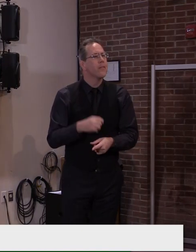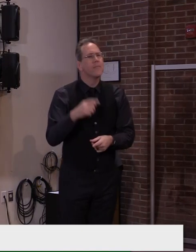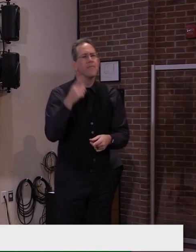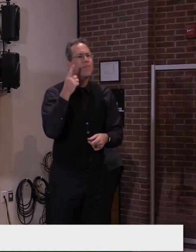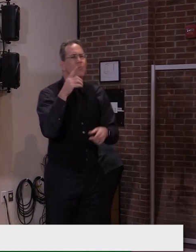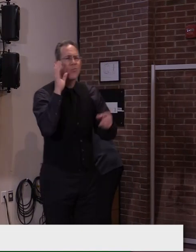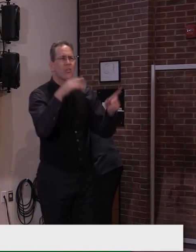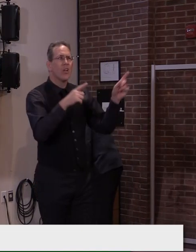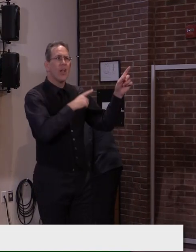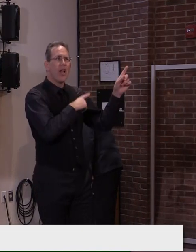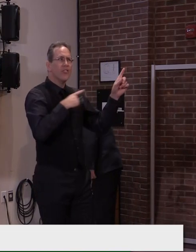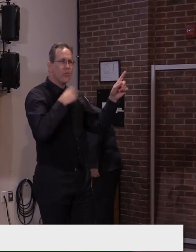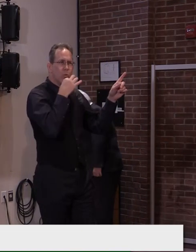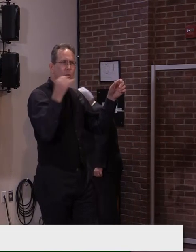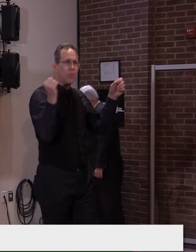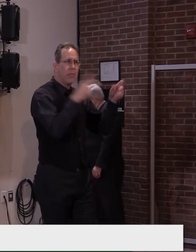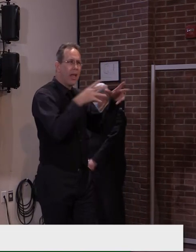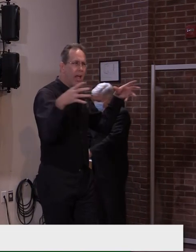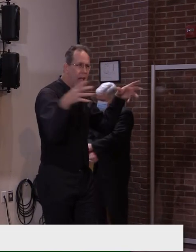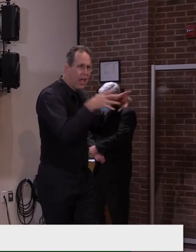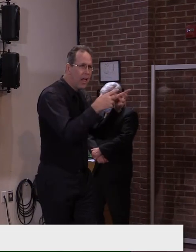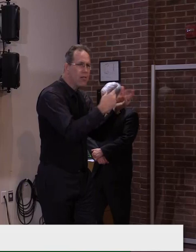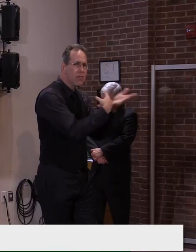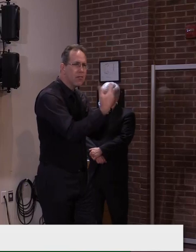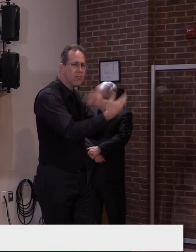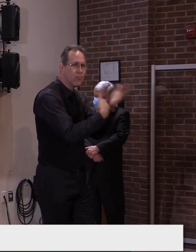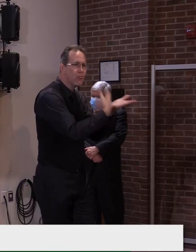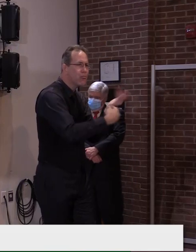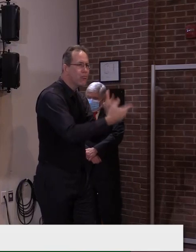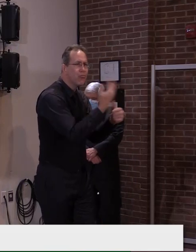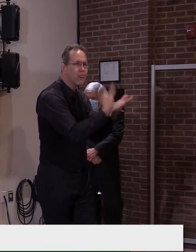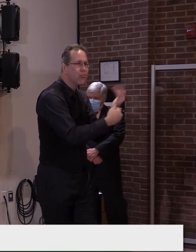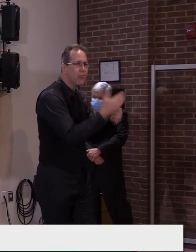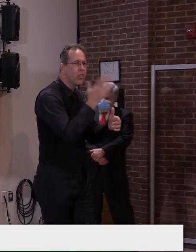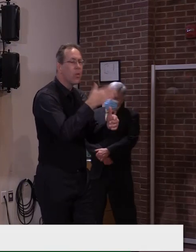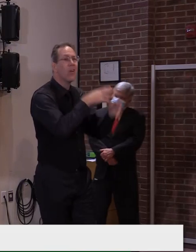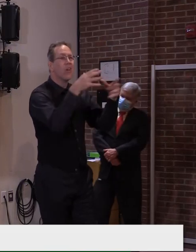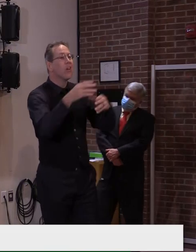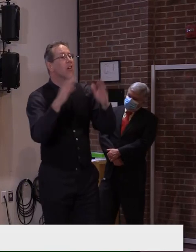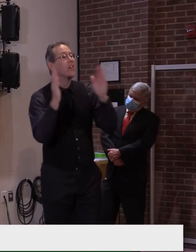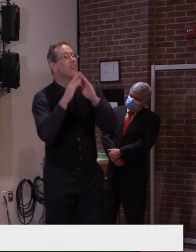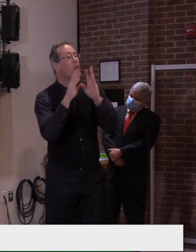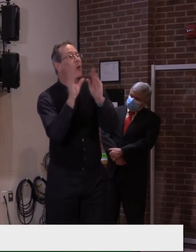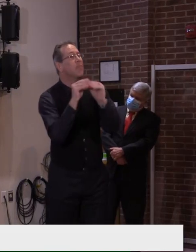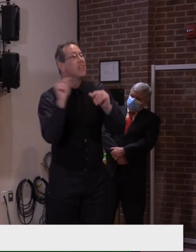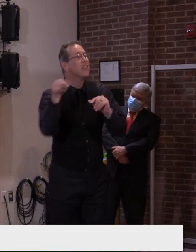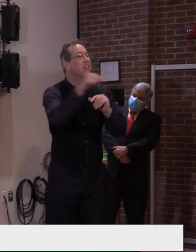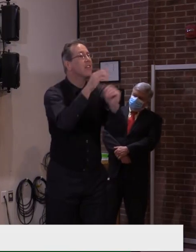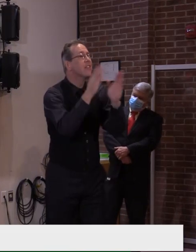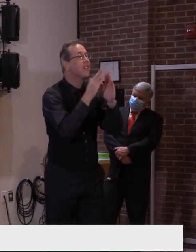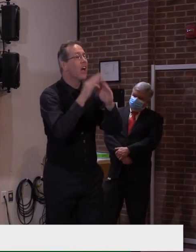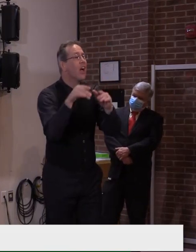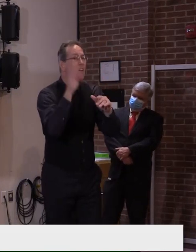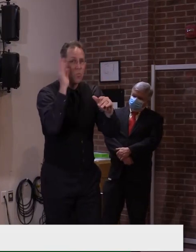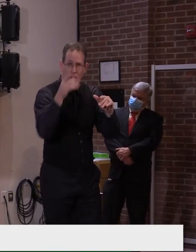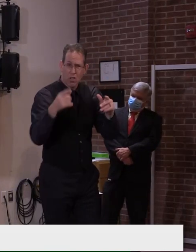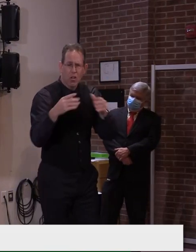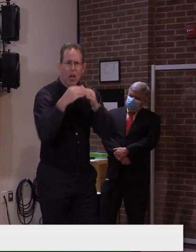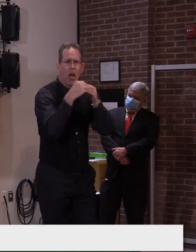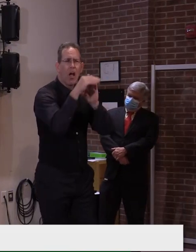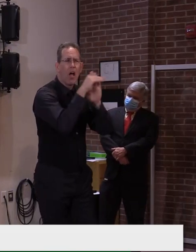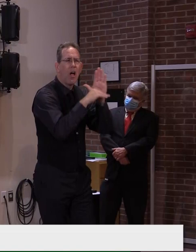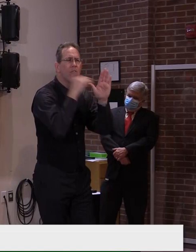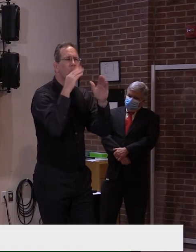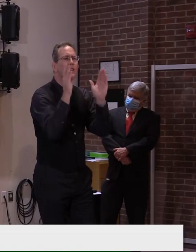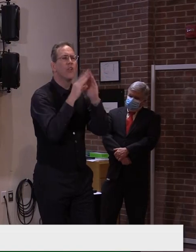gather in person. I'm wondering if the health department and the state's going to have any recommendations coming together as to whether it's going to